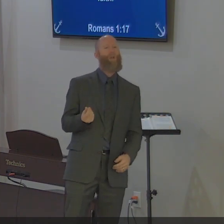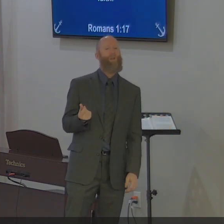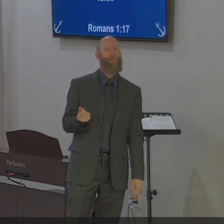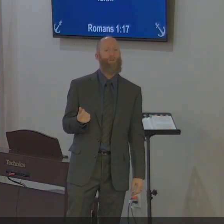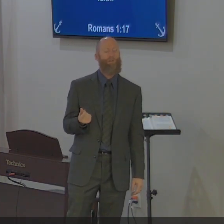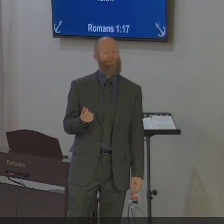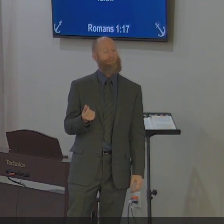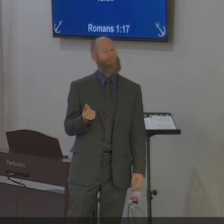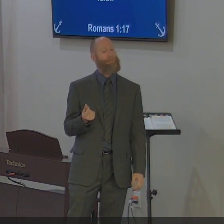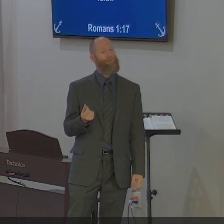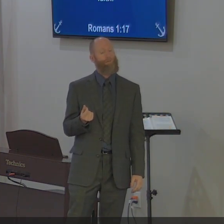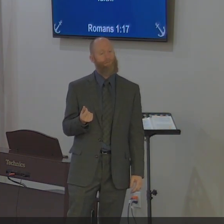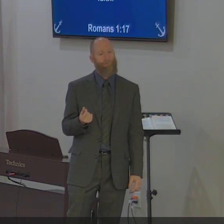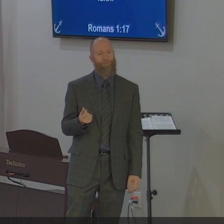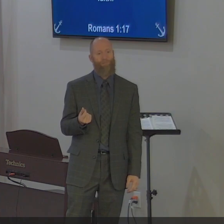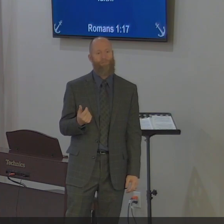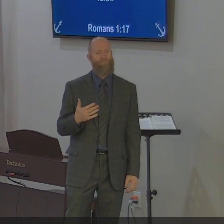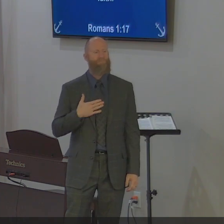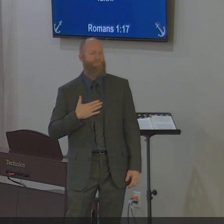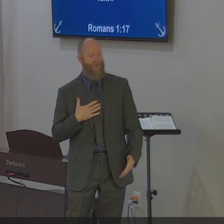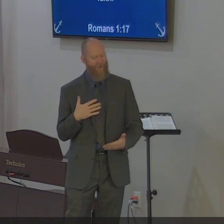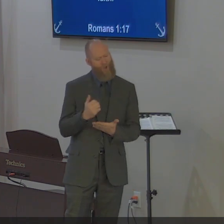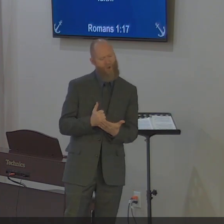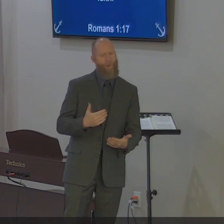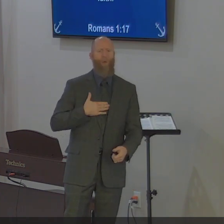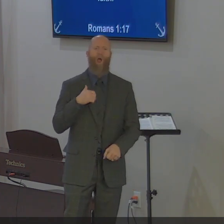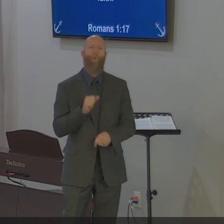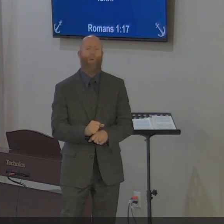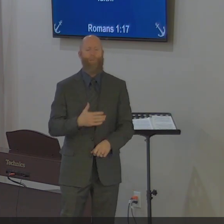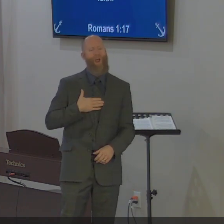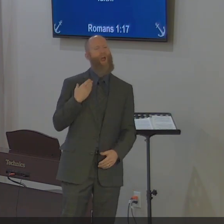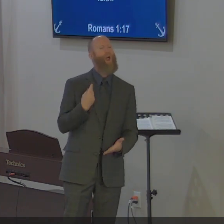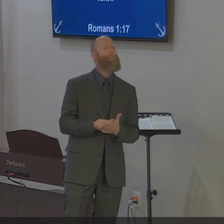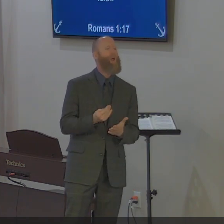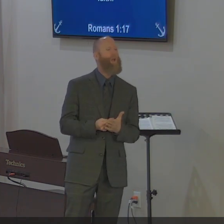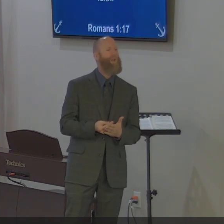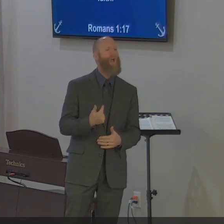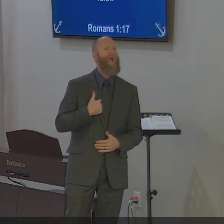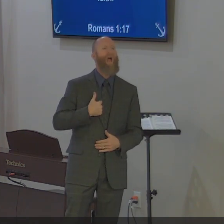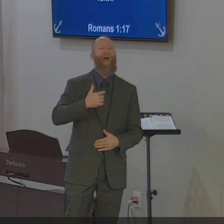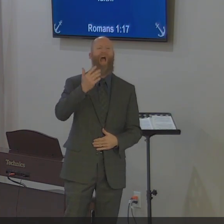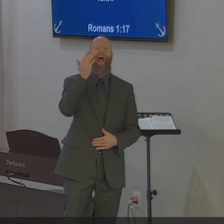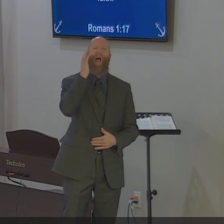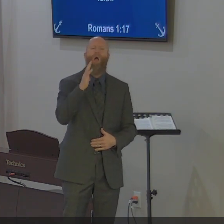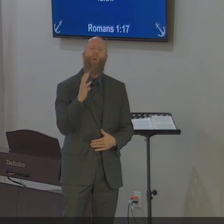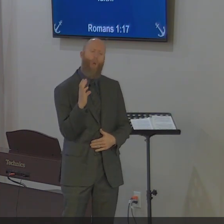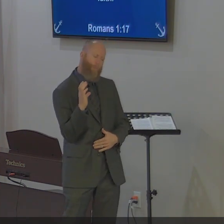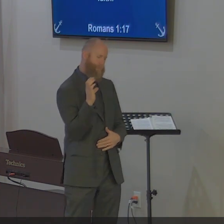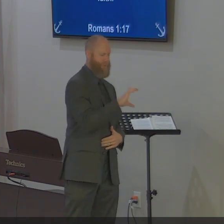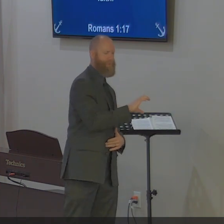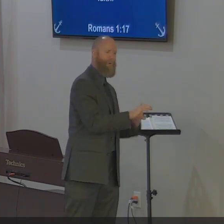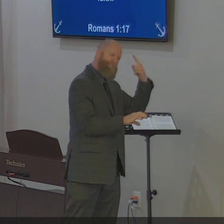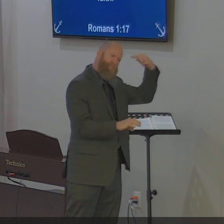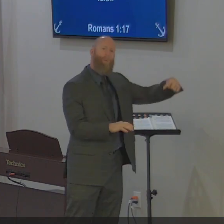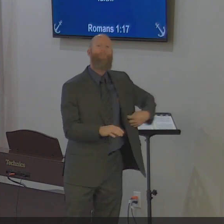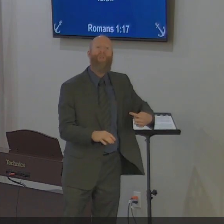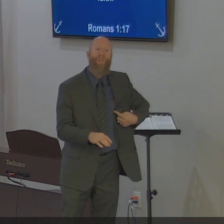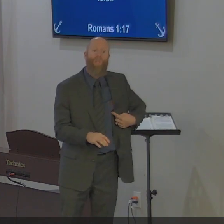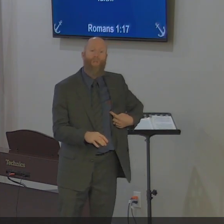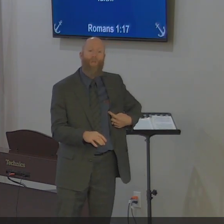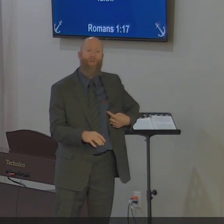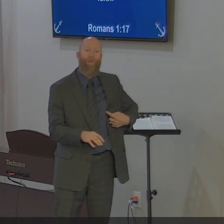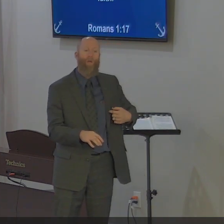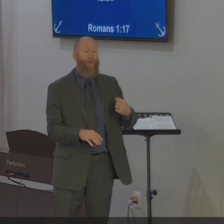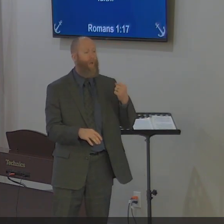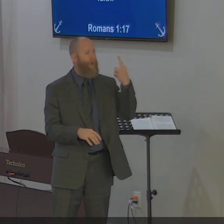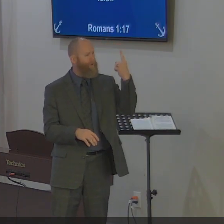But no, we earned it. I earned it. I want it. It's my money. I need to save for retirement. And I'm not saying saving for retirement is a bad